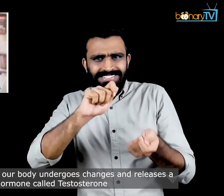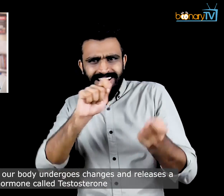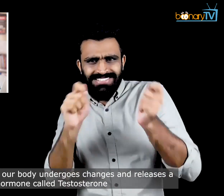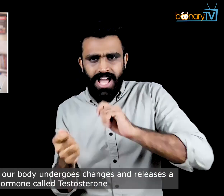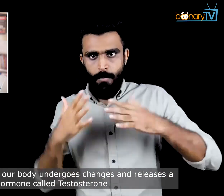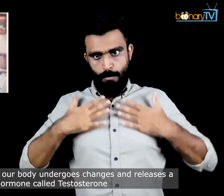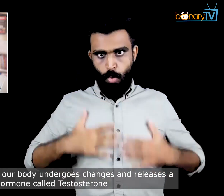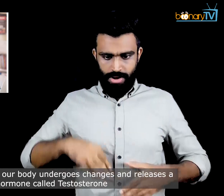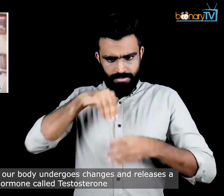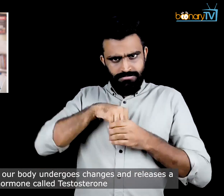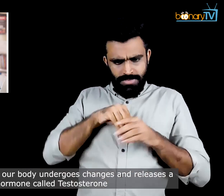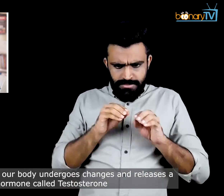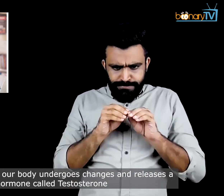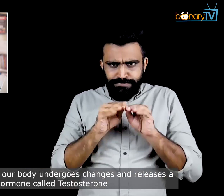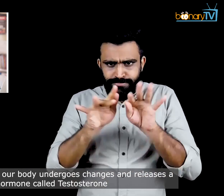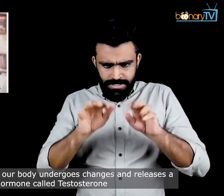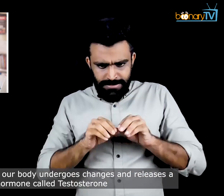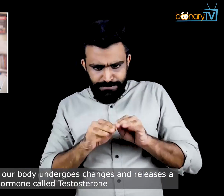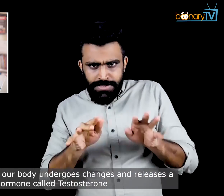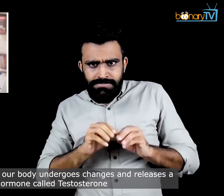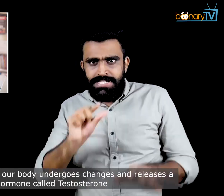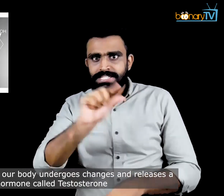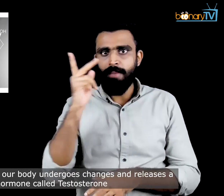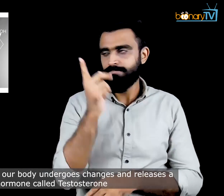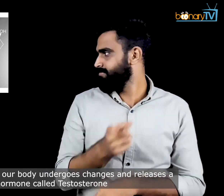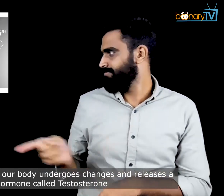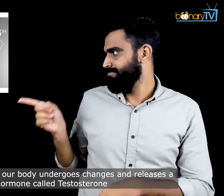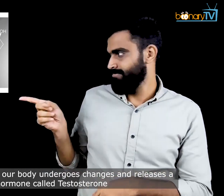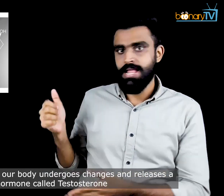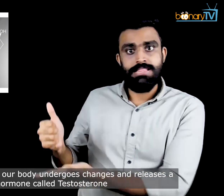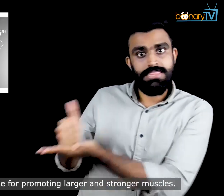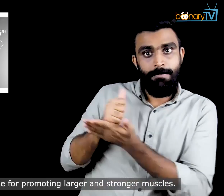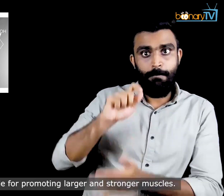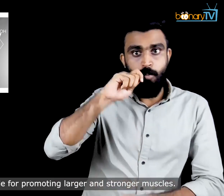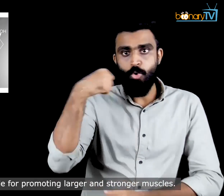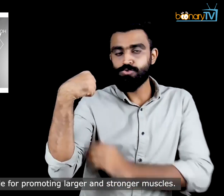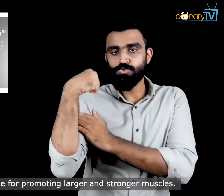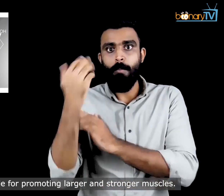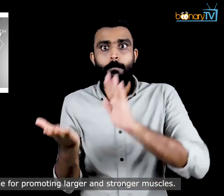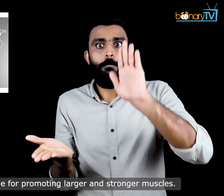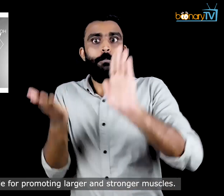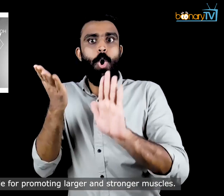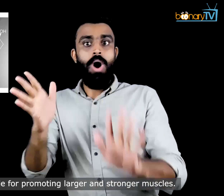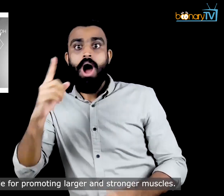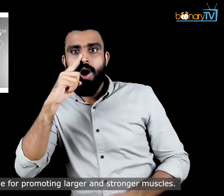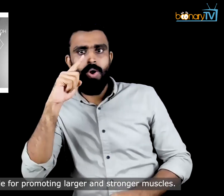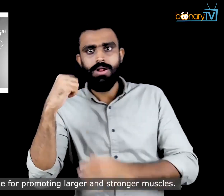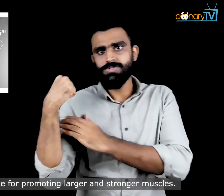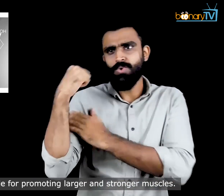undergoes changes and releases a hormone called testosterone which is responsible for promoting larger and stronger